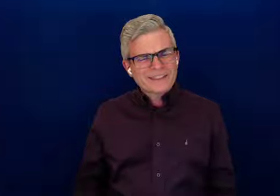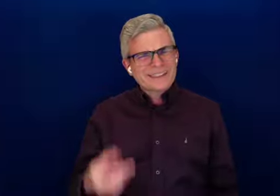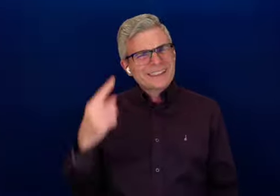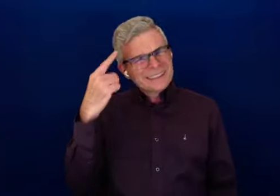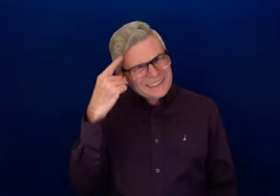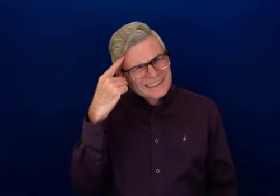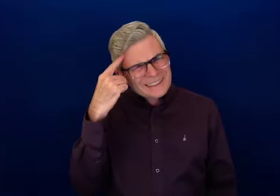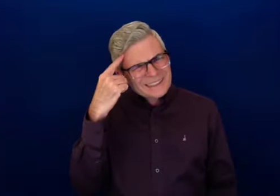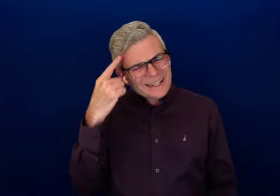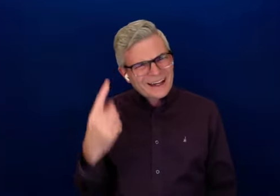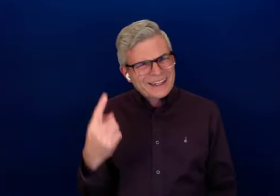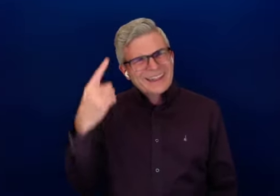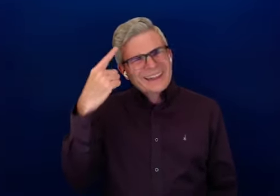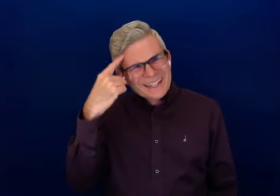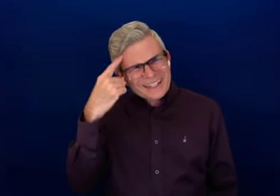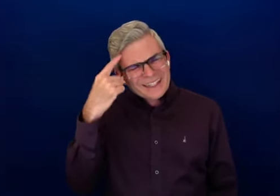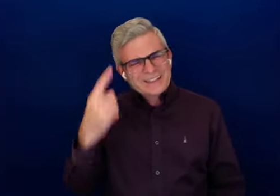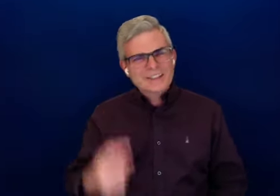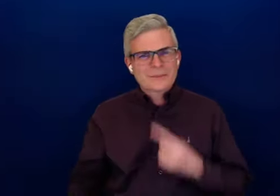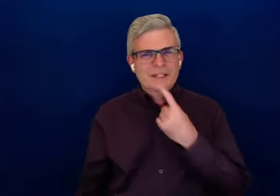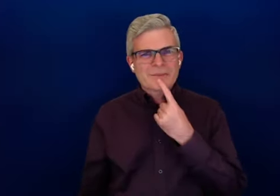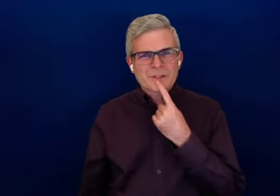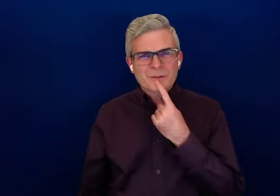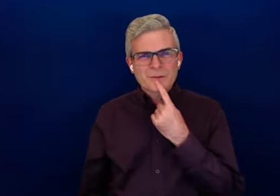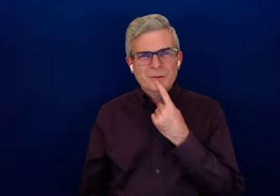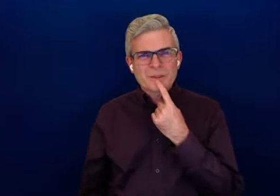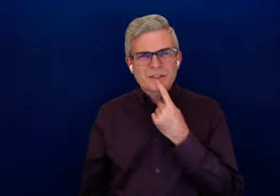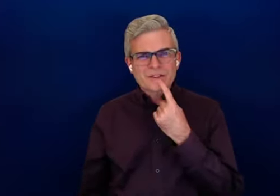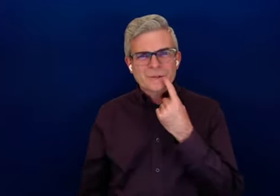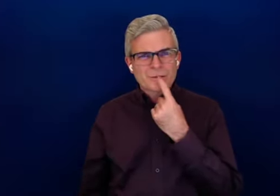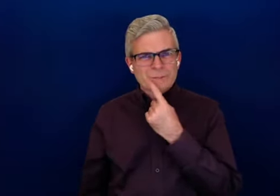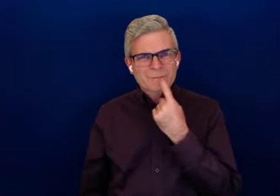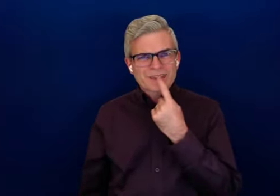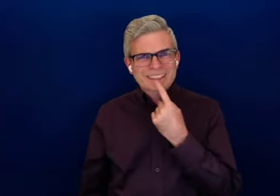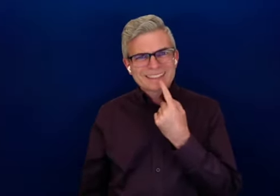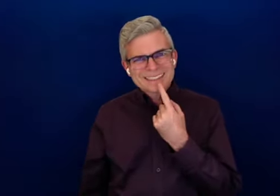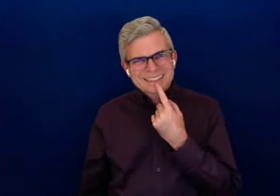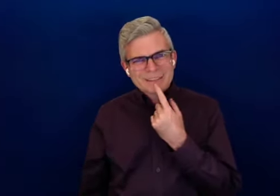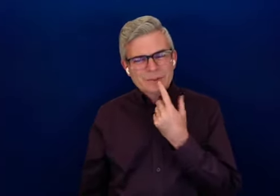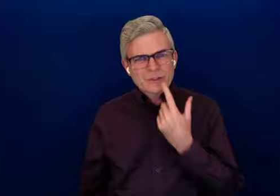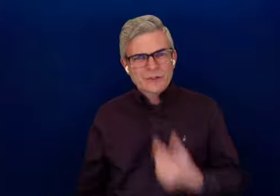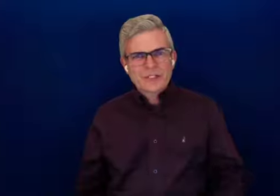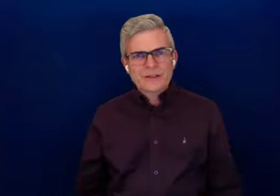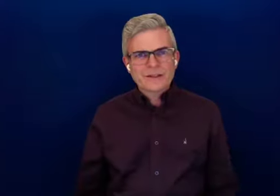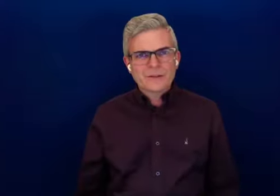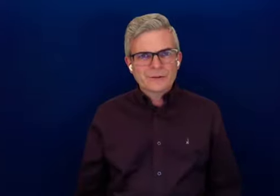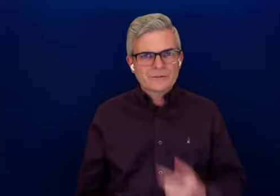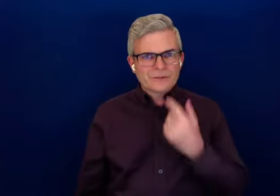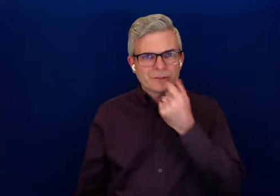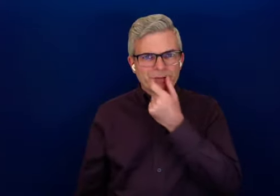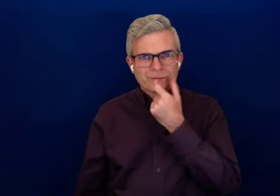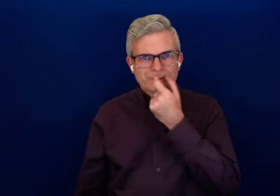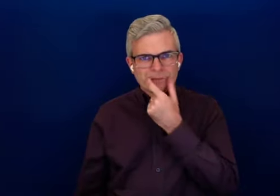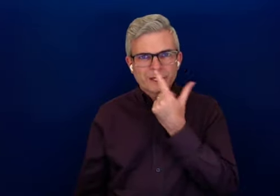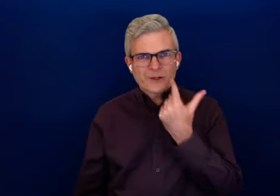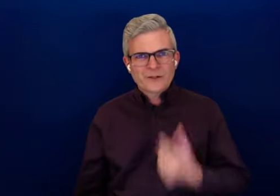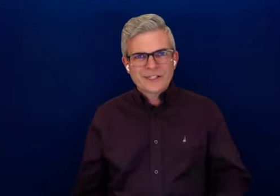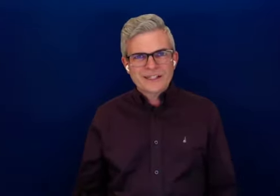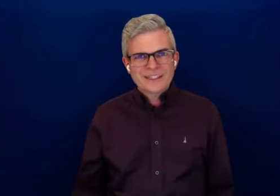eyes, I think, and sometimes you grimace or pull your teeth, your bare your teeth.